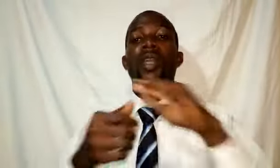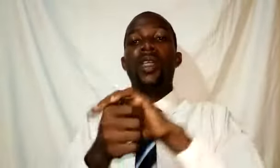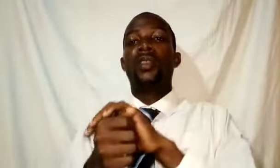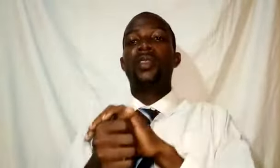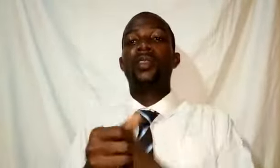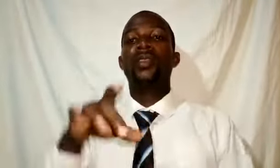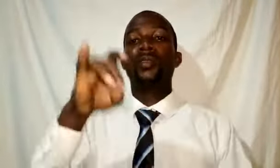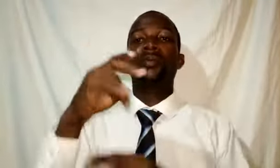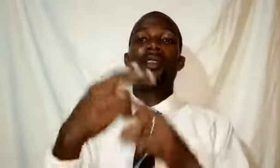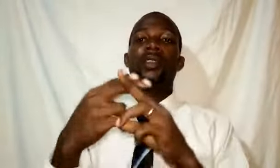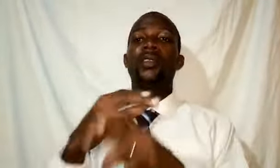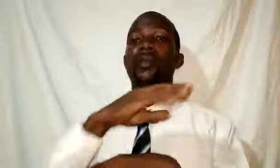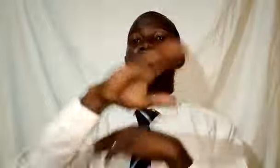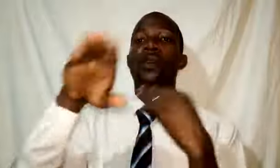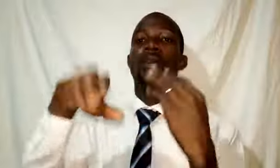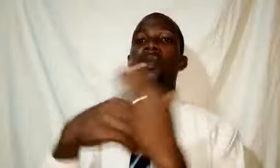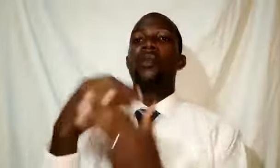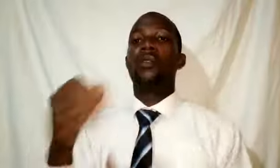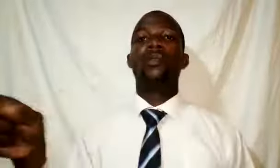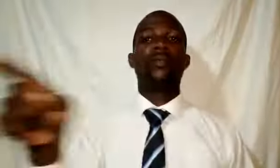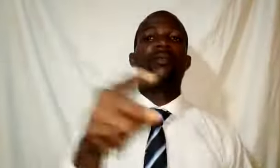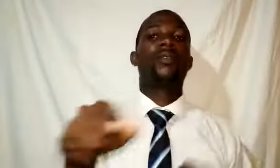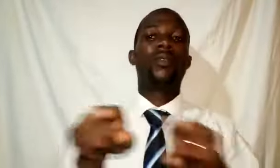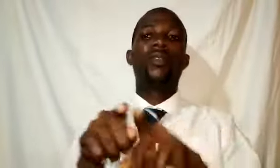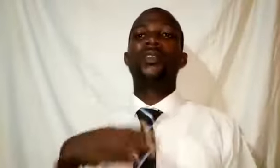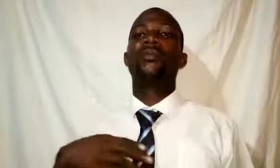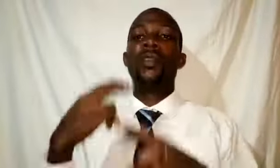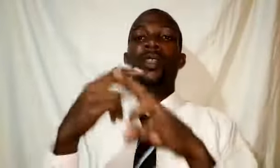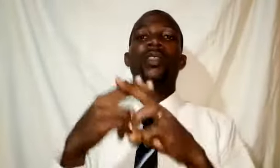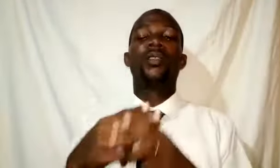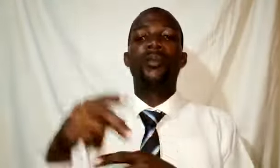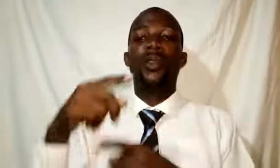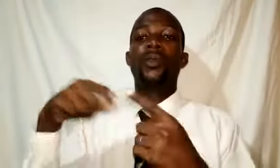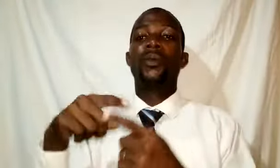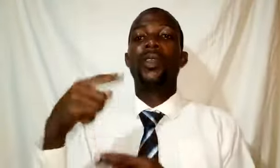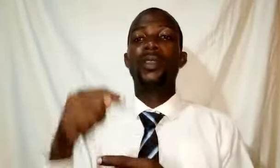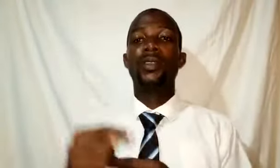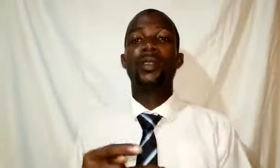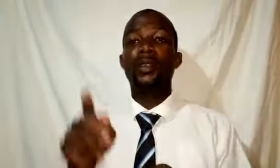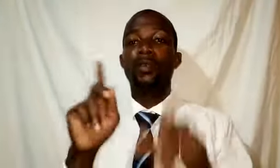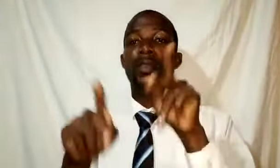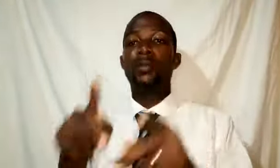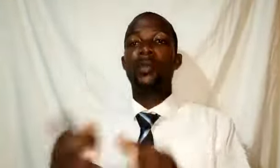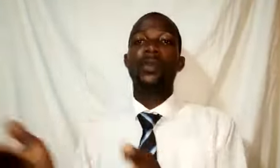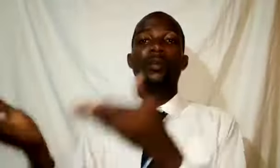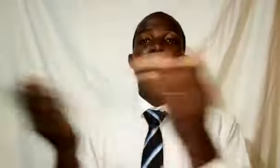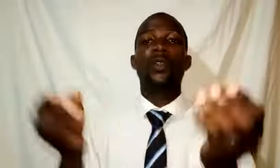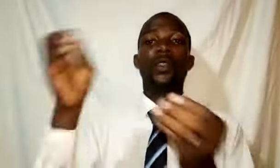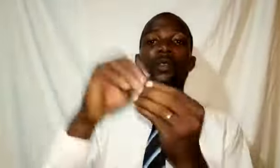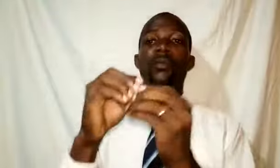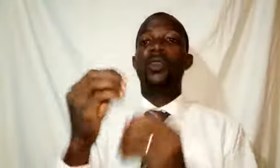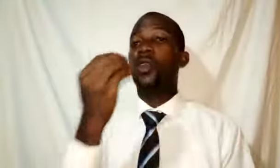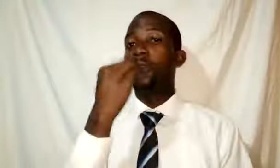All of You as his name. When the host brought more food for their guests,